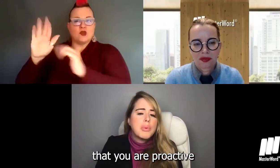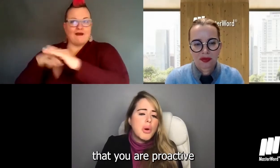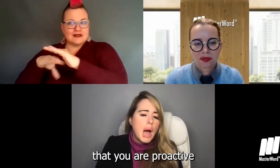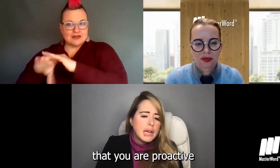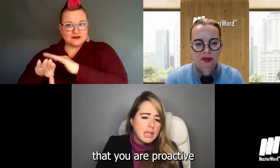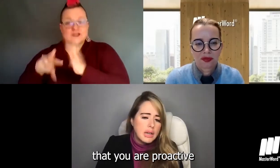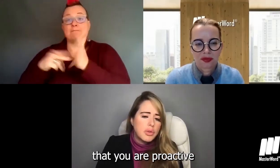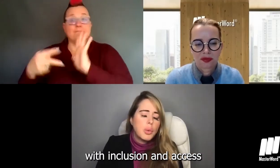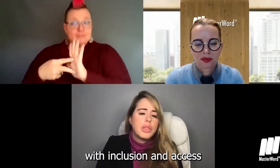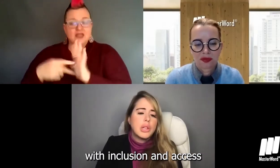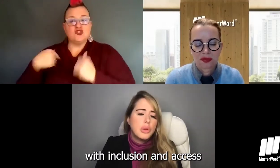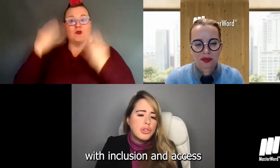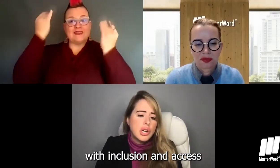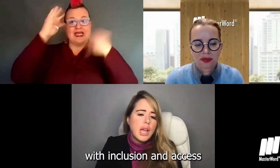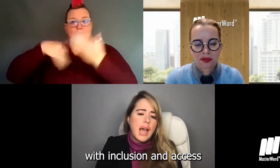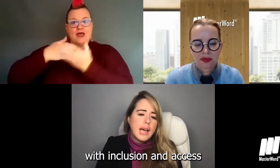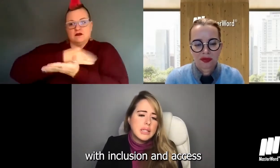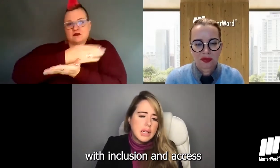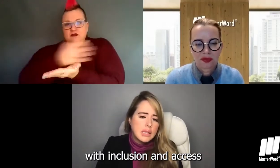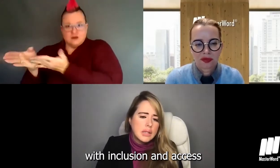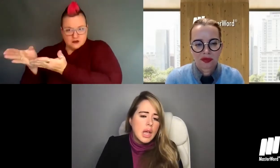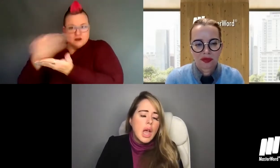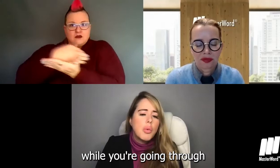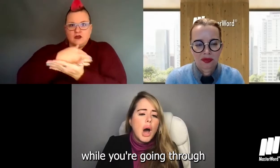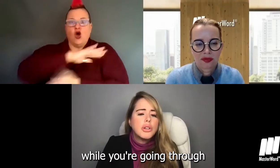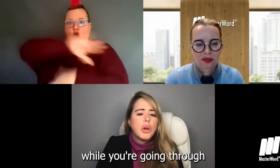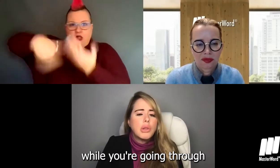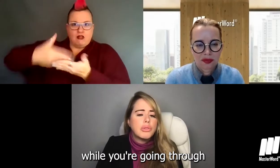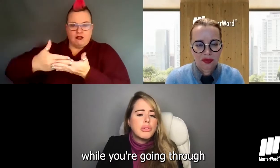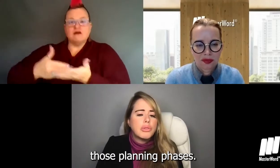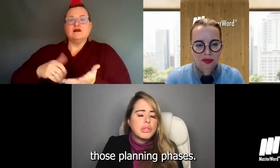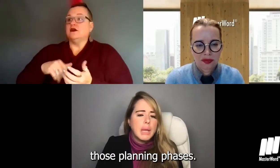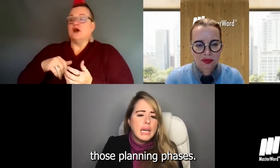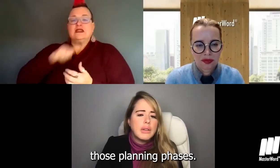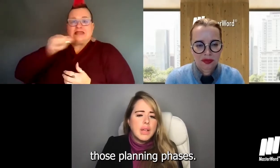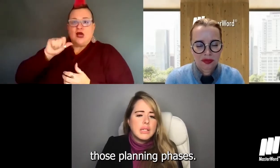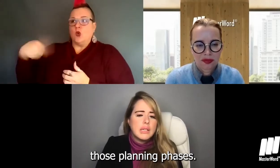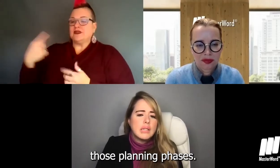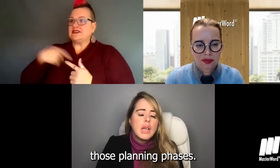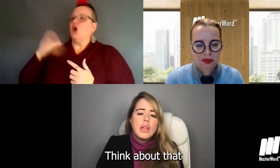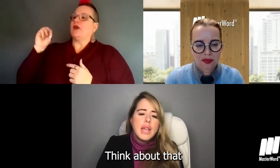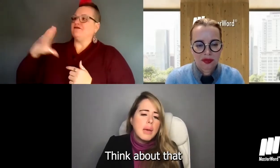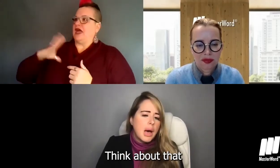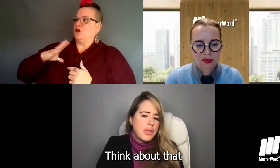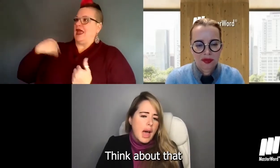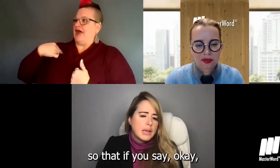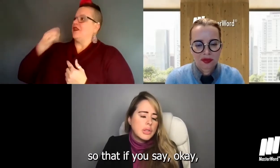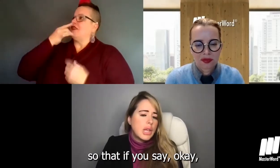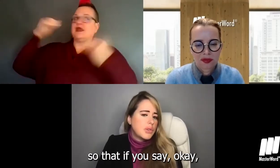proactive with inclusion and access. While you're going through those planning phases, think about that so that if you